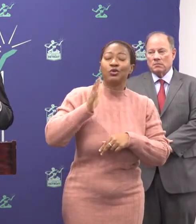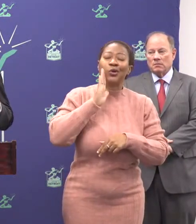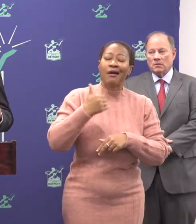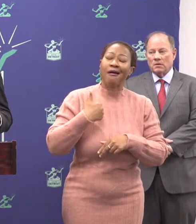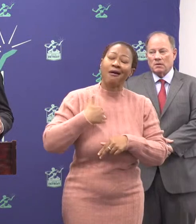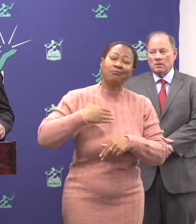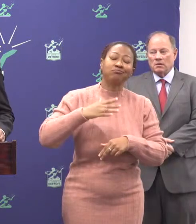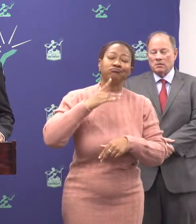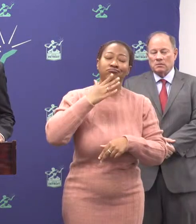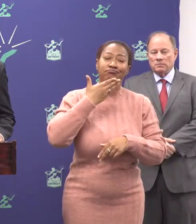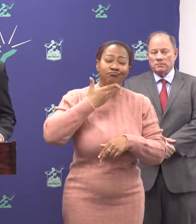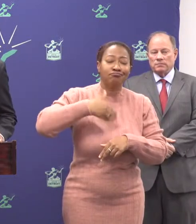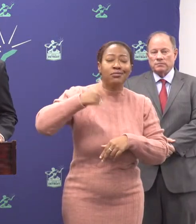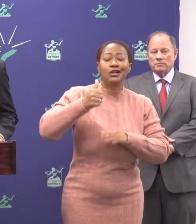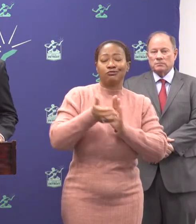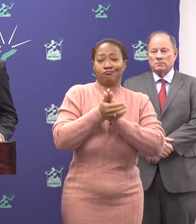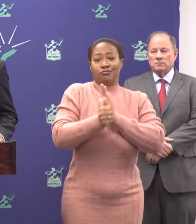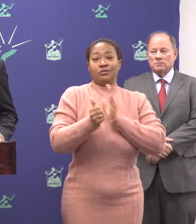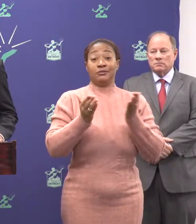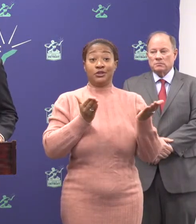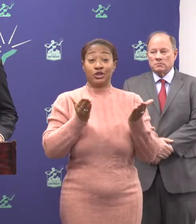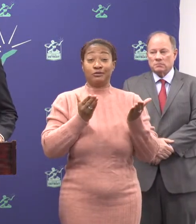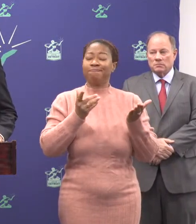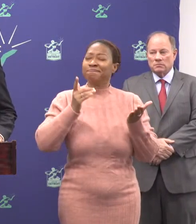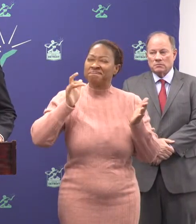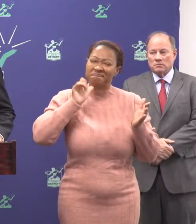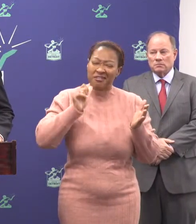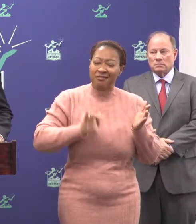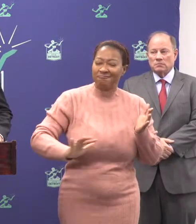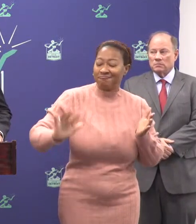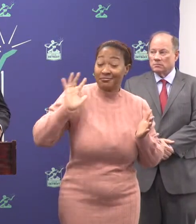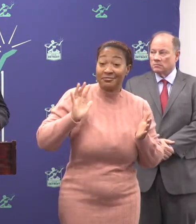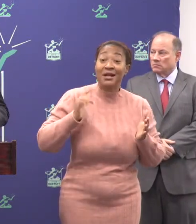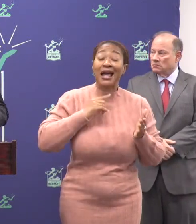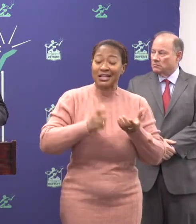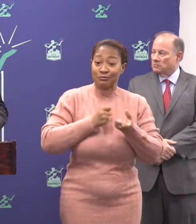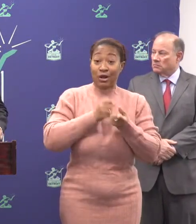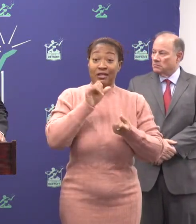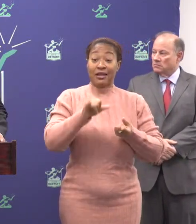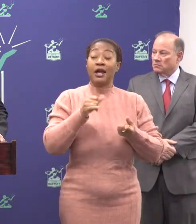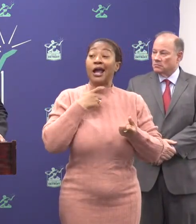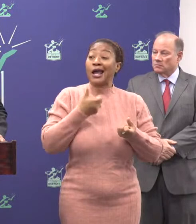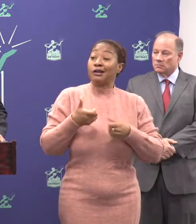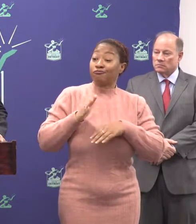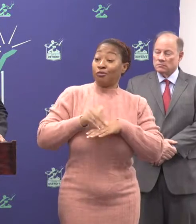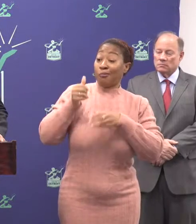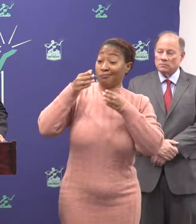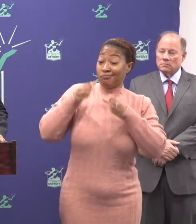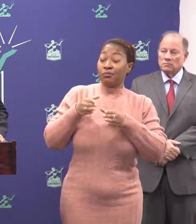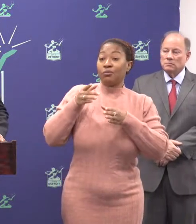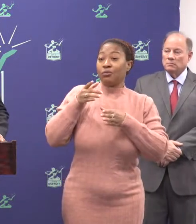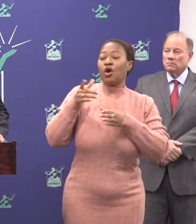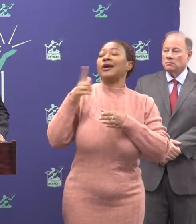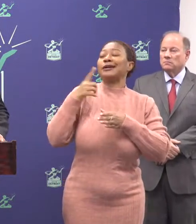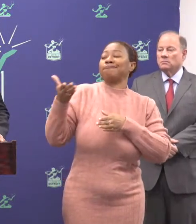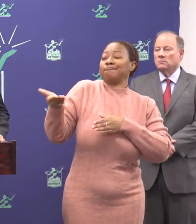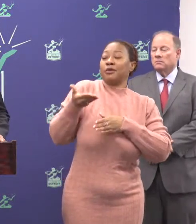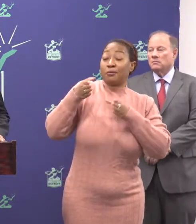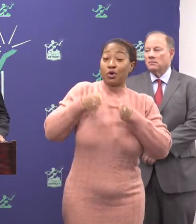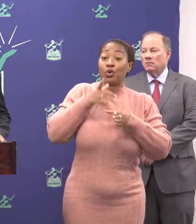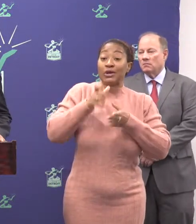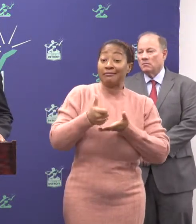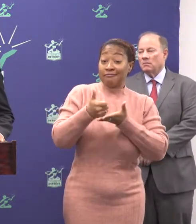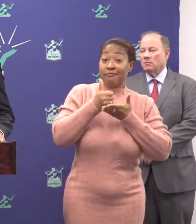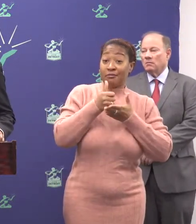that Detroit has not seen. And I stand behind it. With that, I brought on board a person who can assist